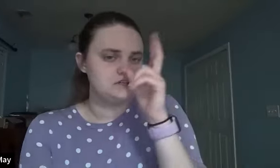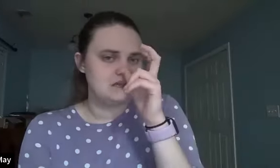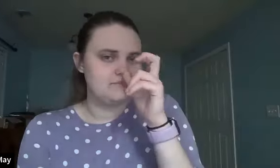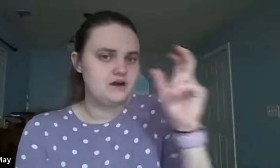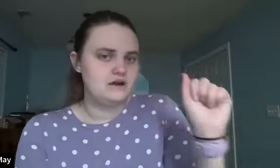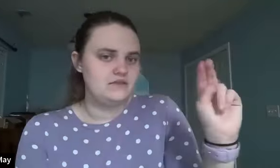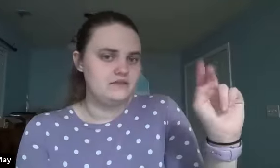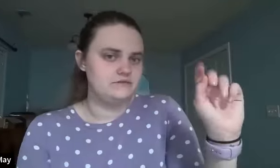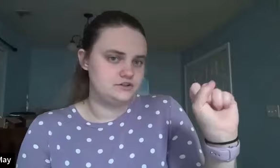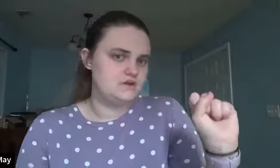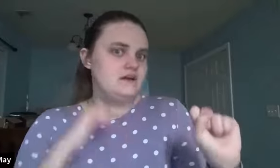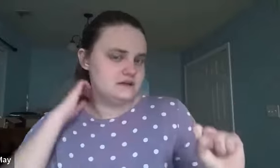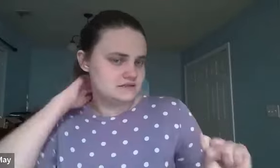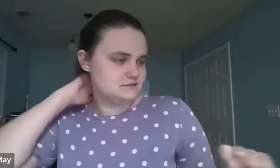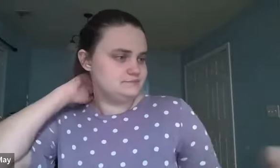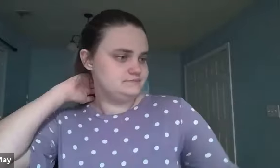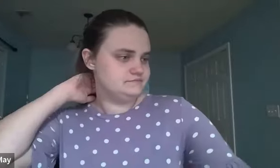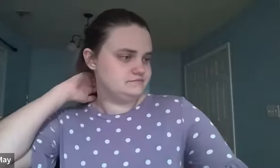it's like bug, and then they'll fingerspell ants.